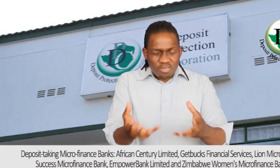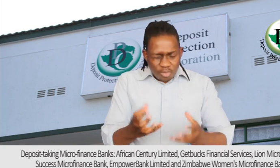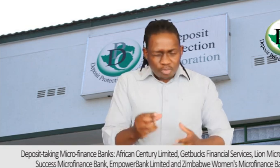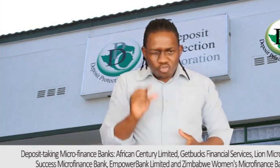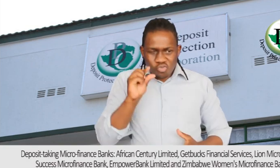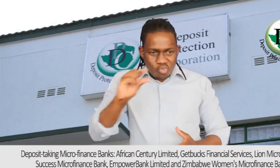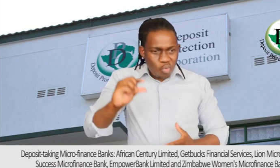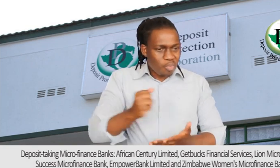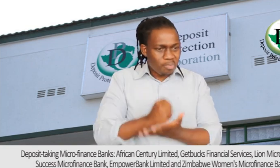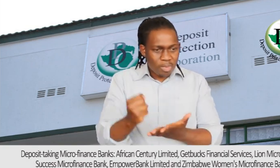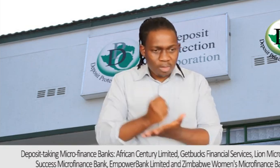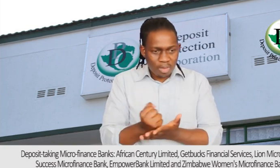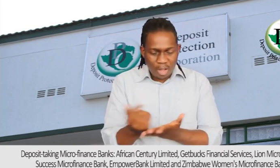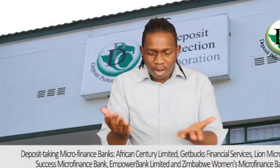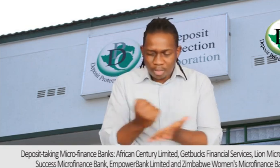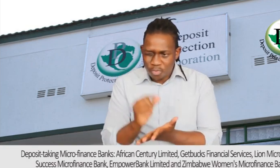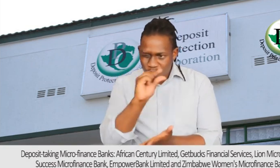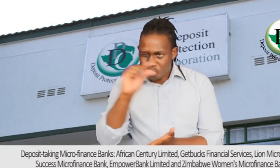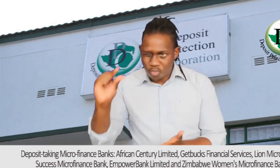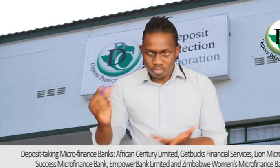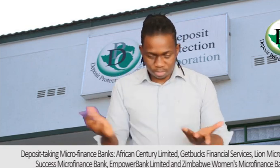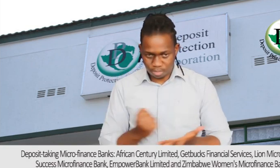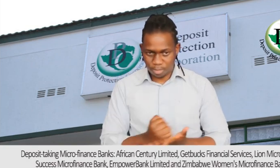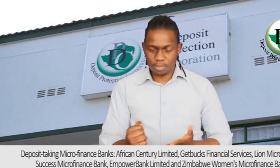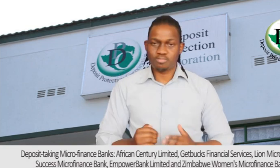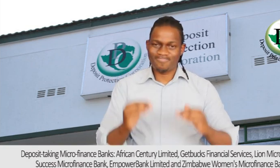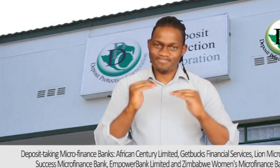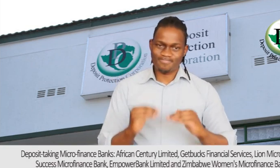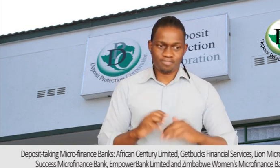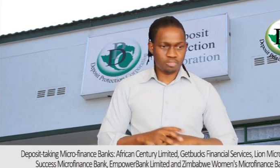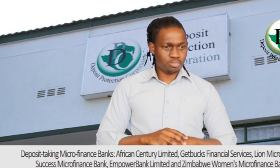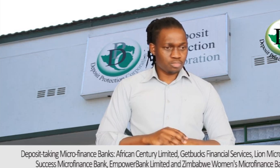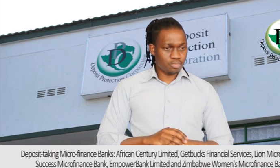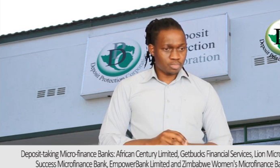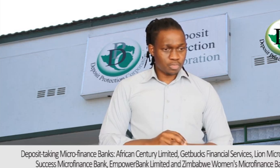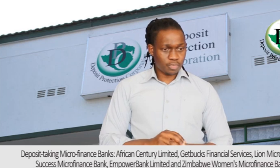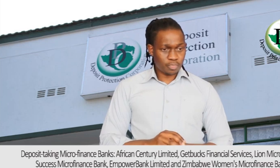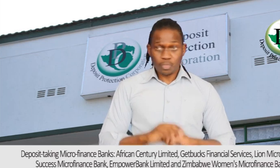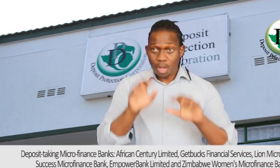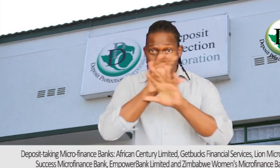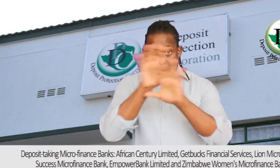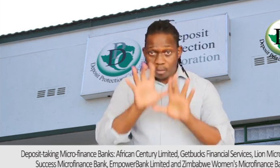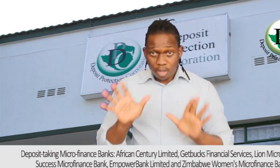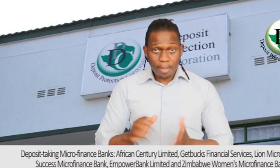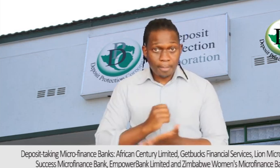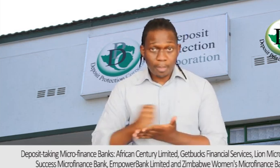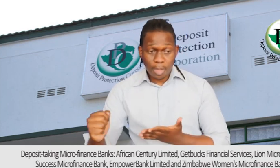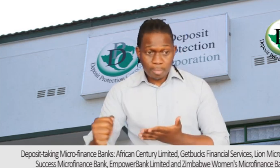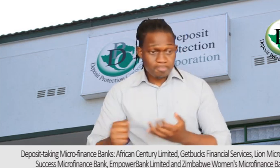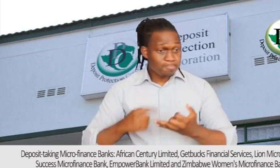Deposit-taking microfinance banks: African Century Limited, Getbacks Financial Services, Lion